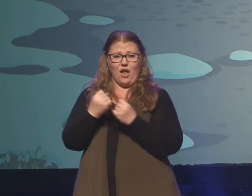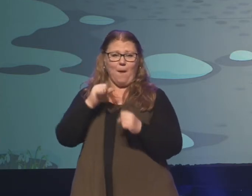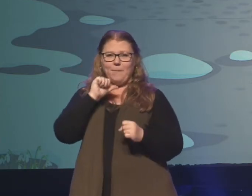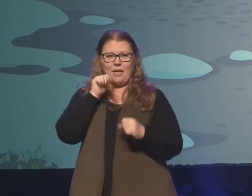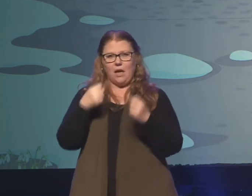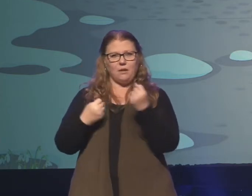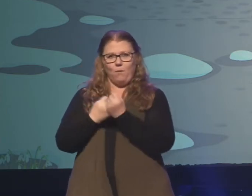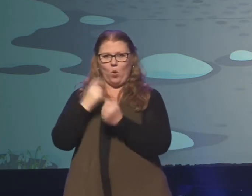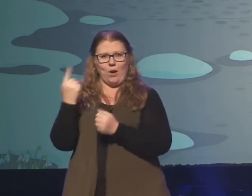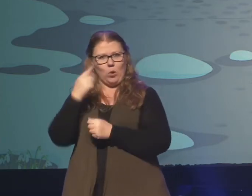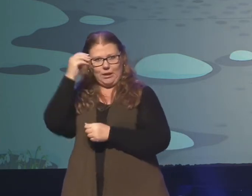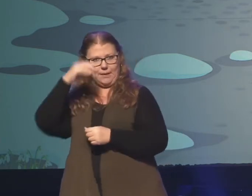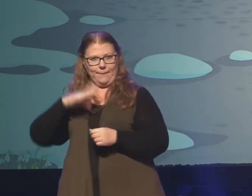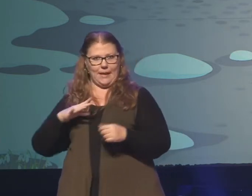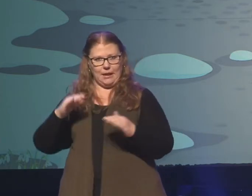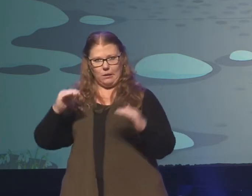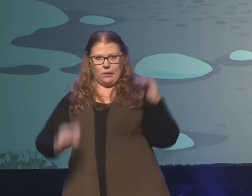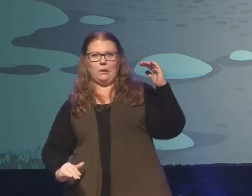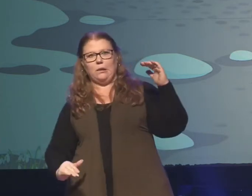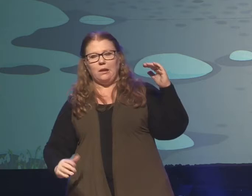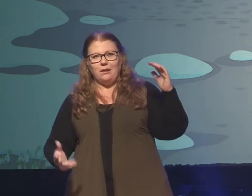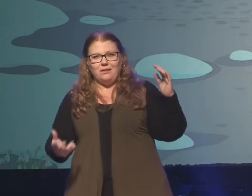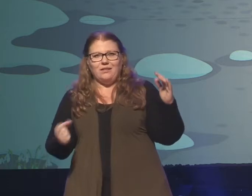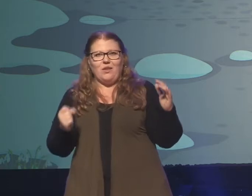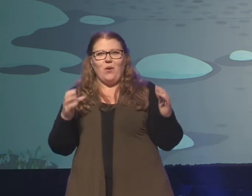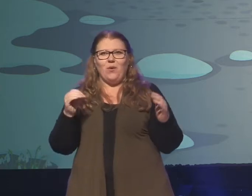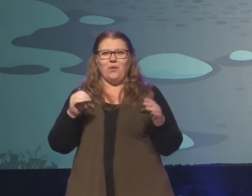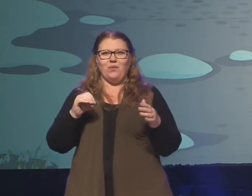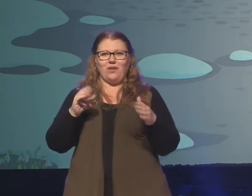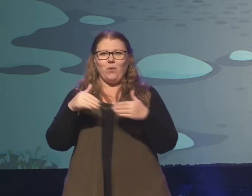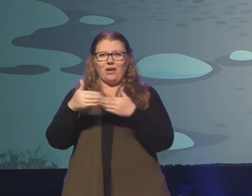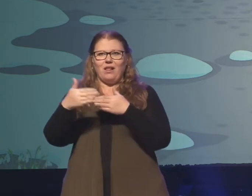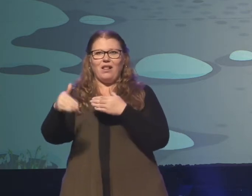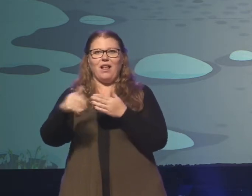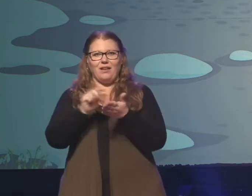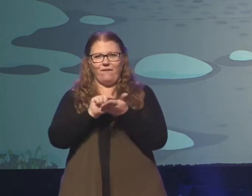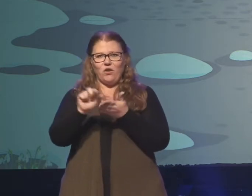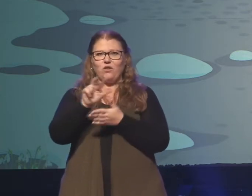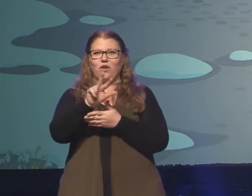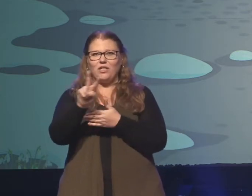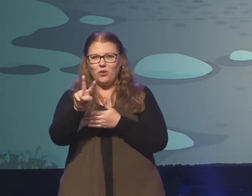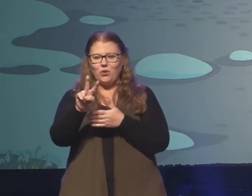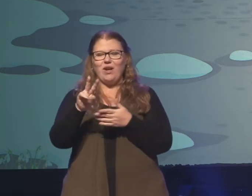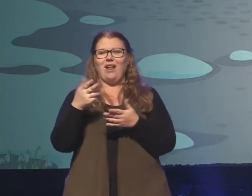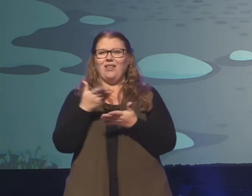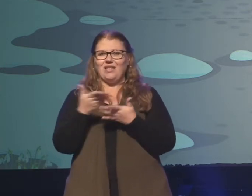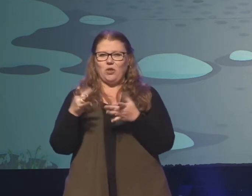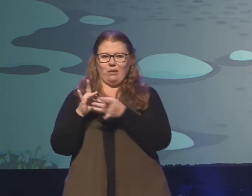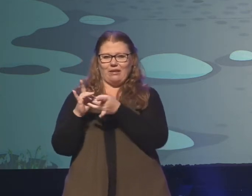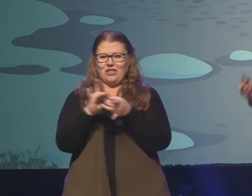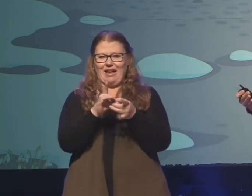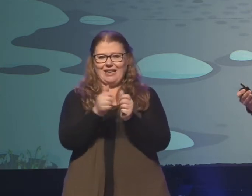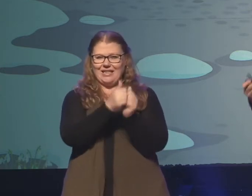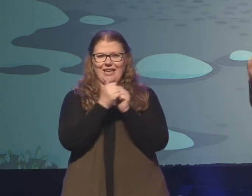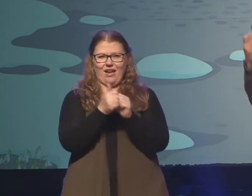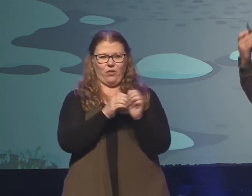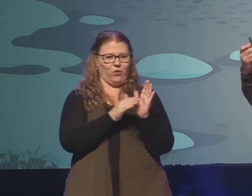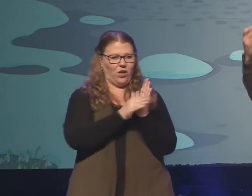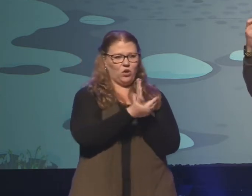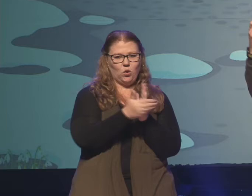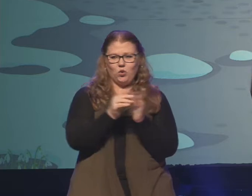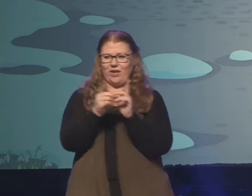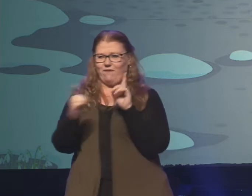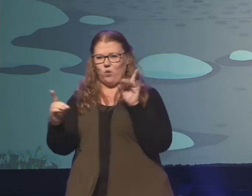skip ahead now to verse 32, and then we'll come back. But these two things are tied deeply together, adultery and divorce, because